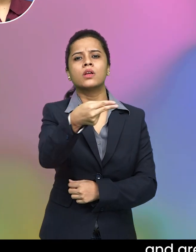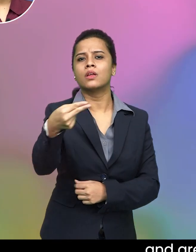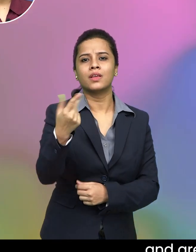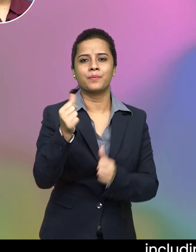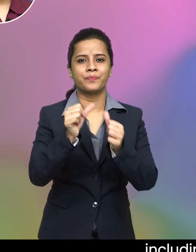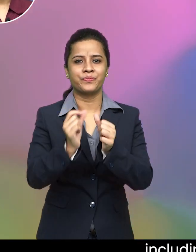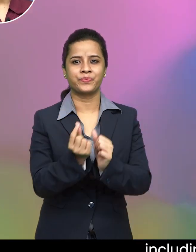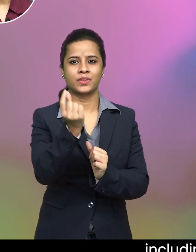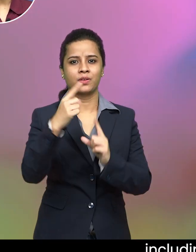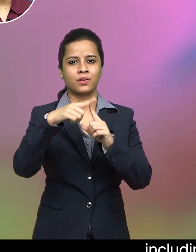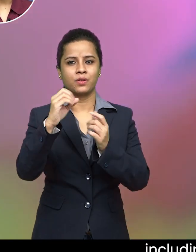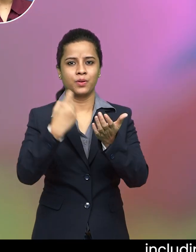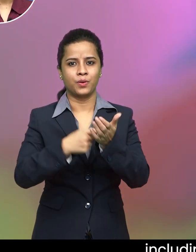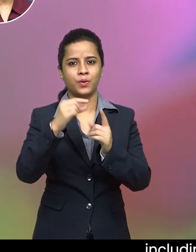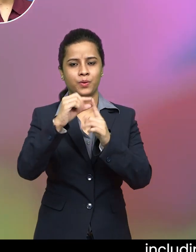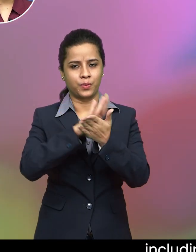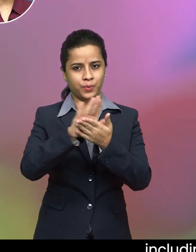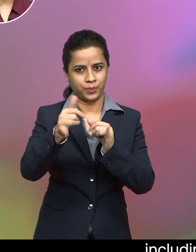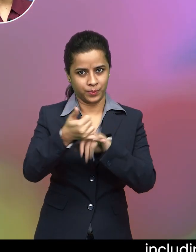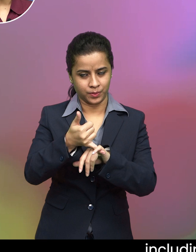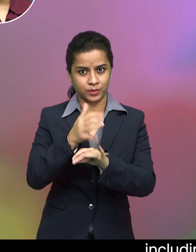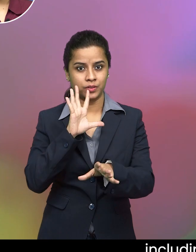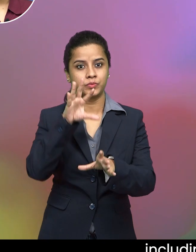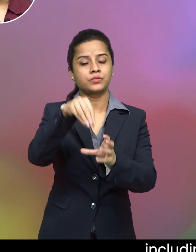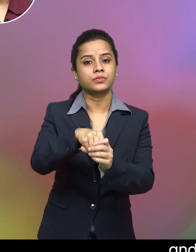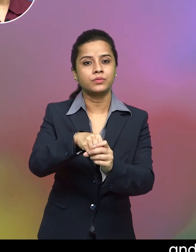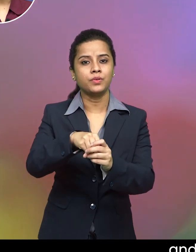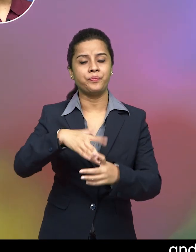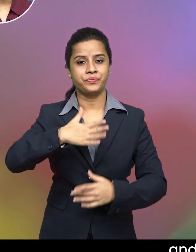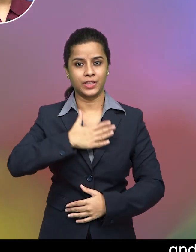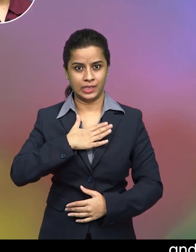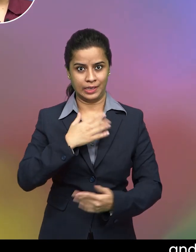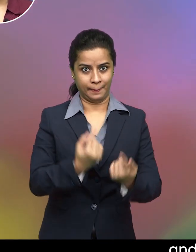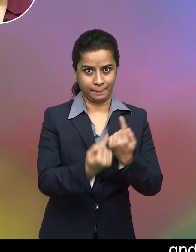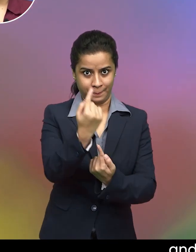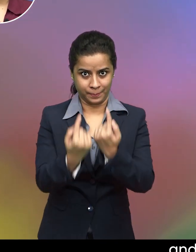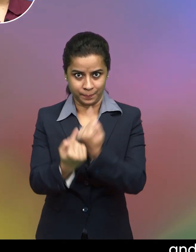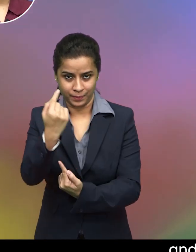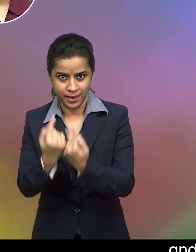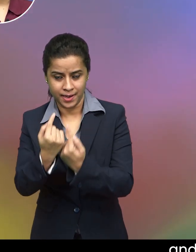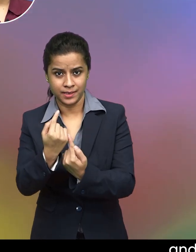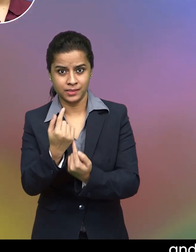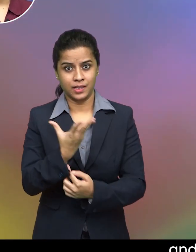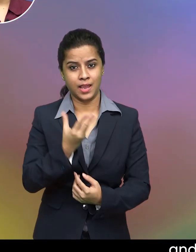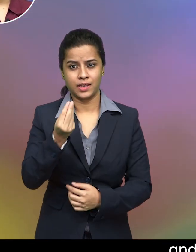autotrophs, including the green plants and some bacteria.